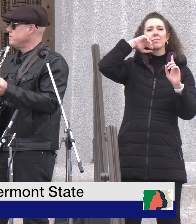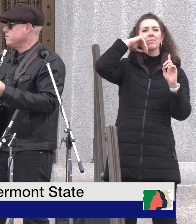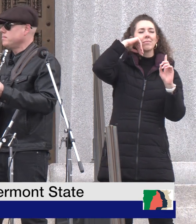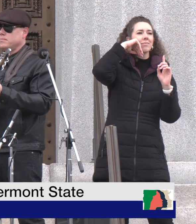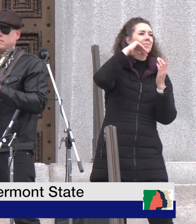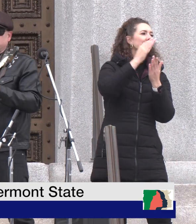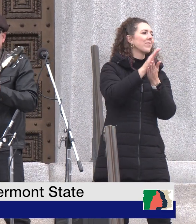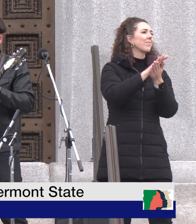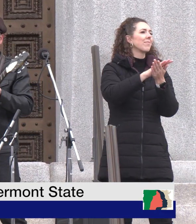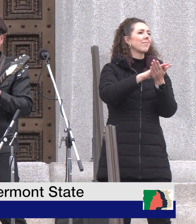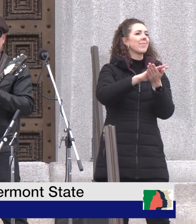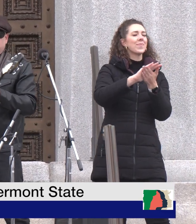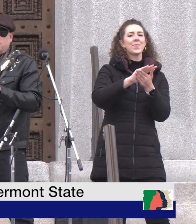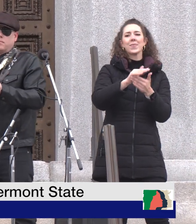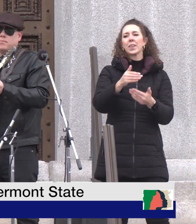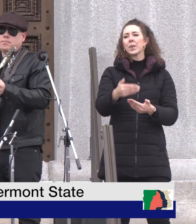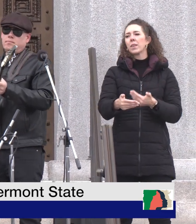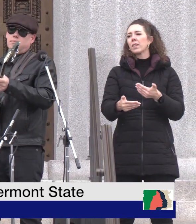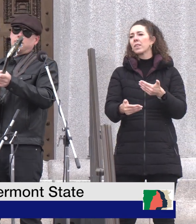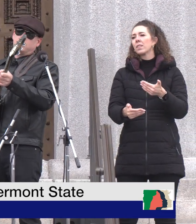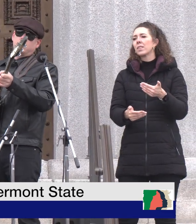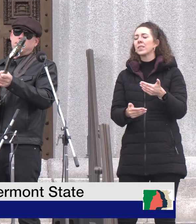moving slowly.